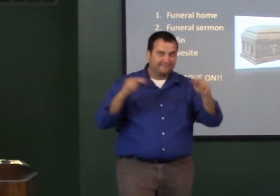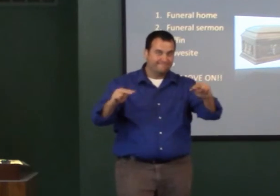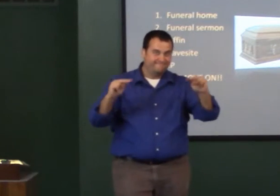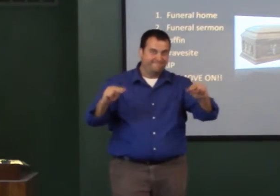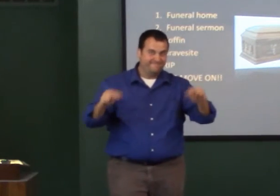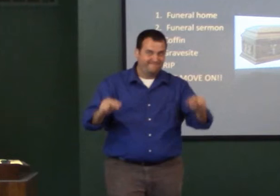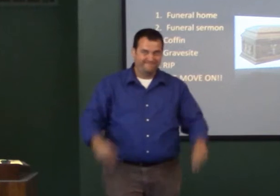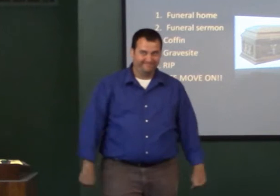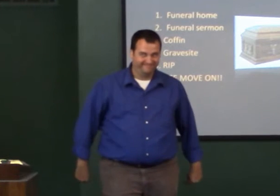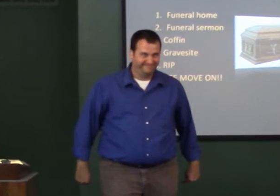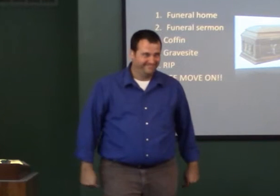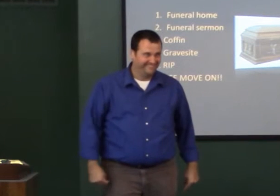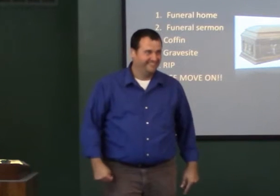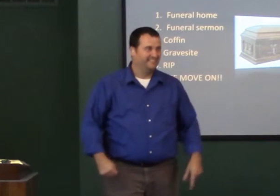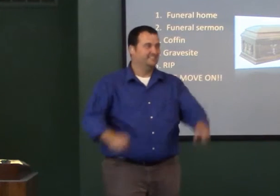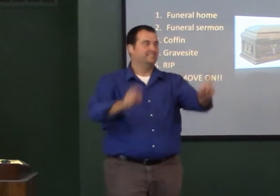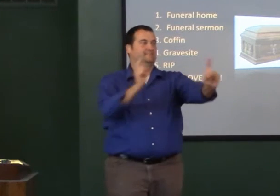know, come on. I want to see it.